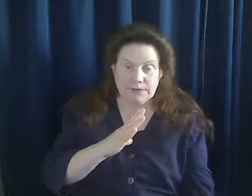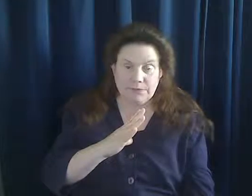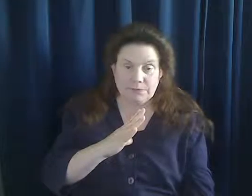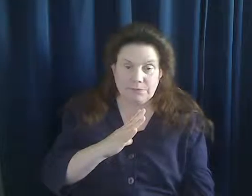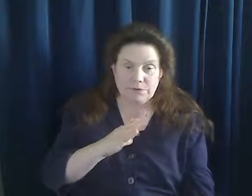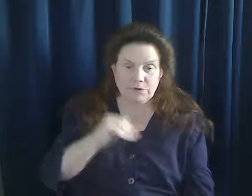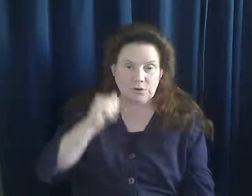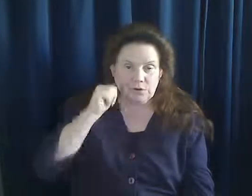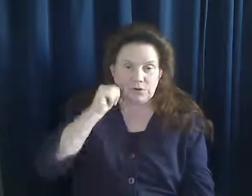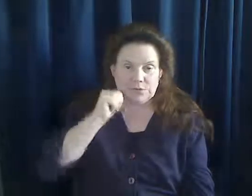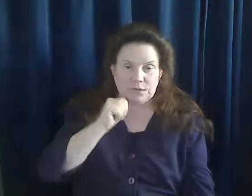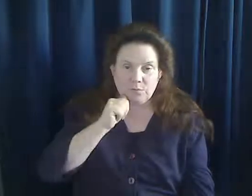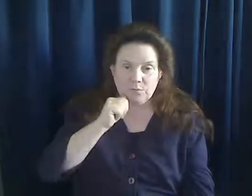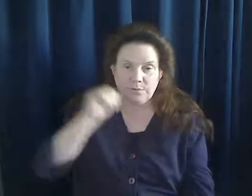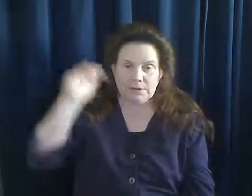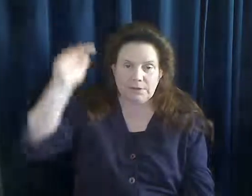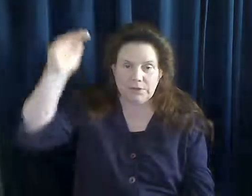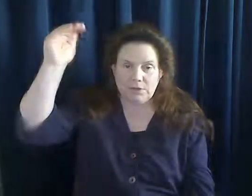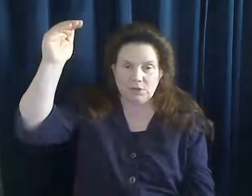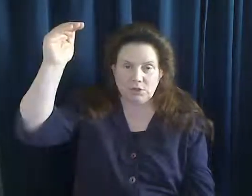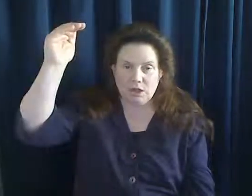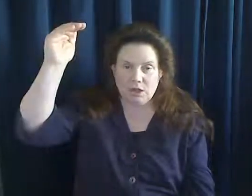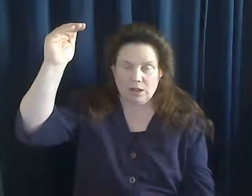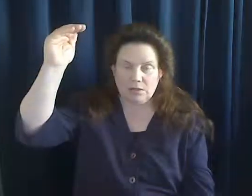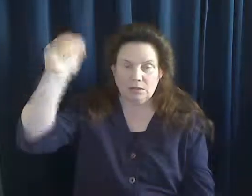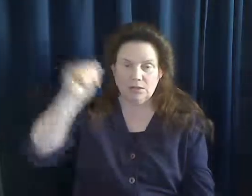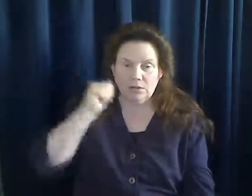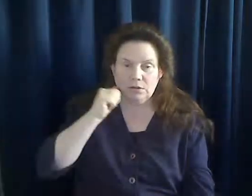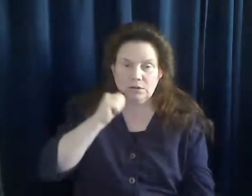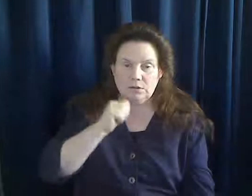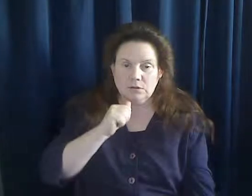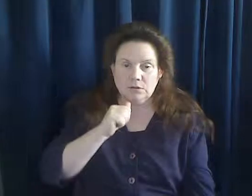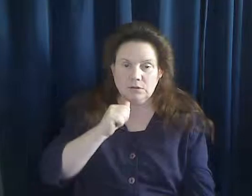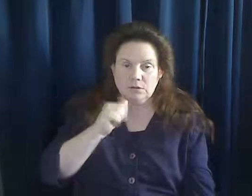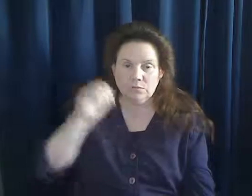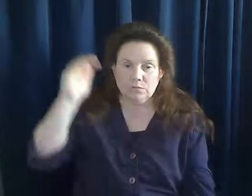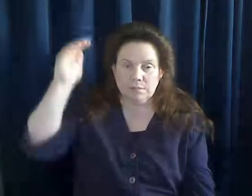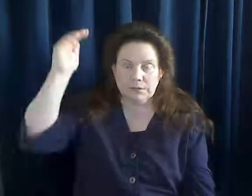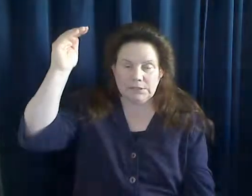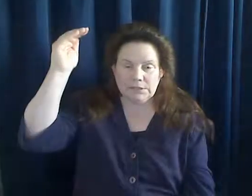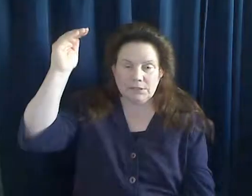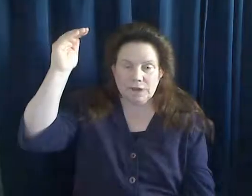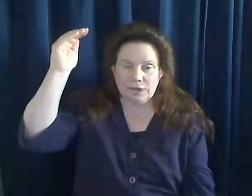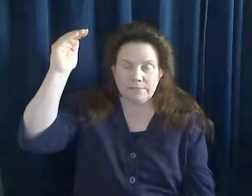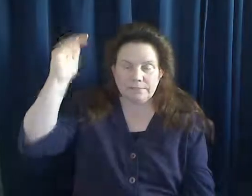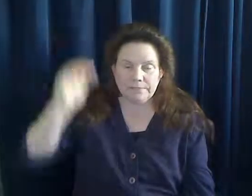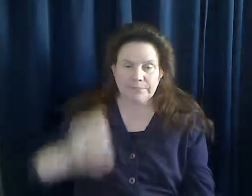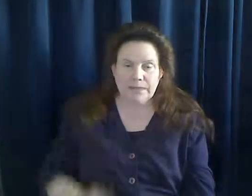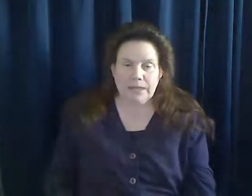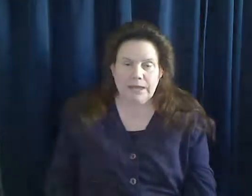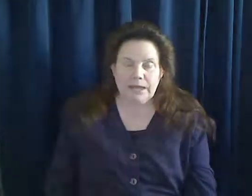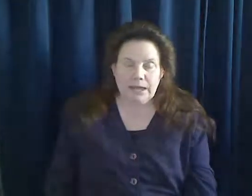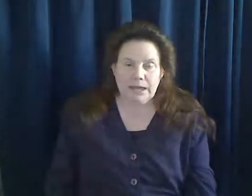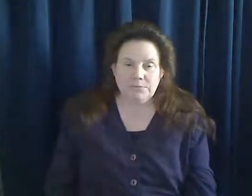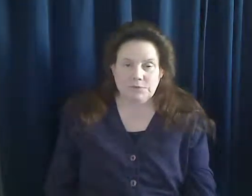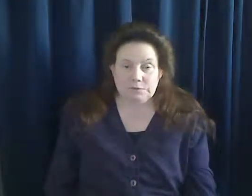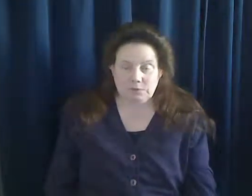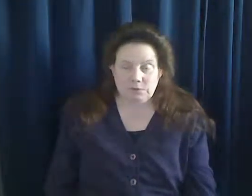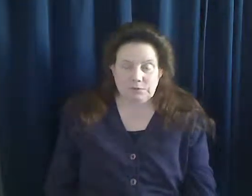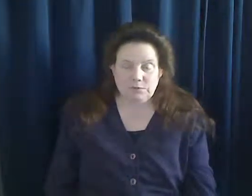you did with girl, and you could say woman, tall. Woman, tall. Just so you can